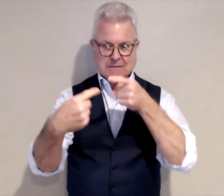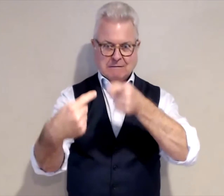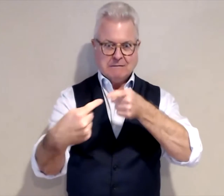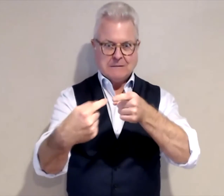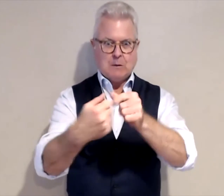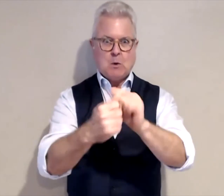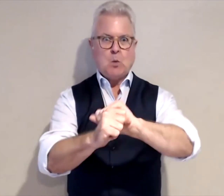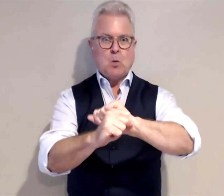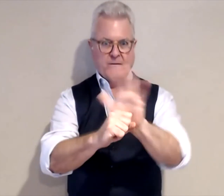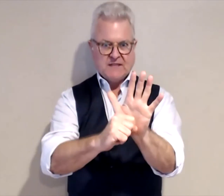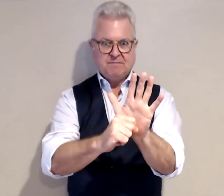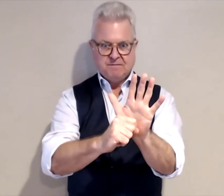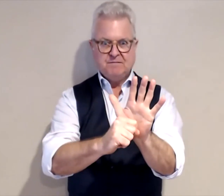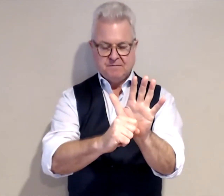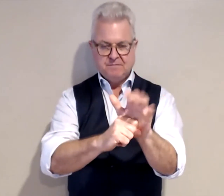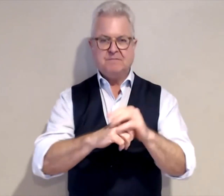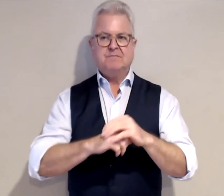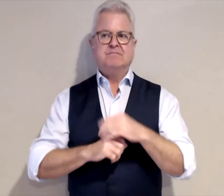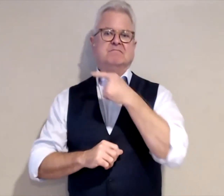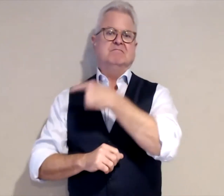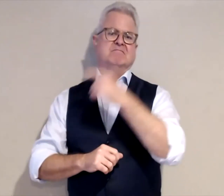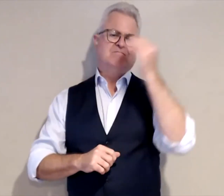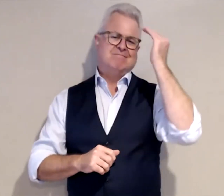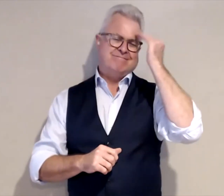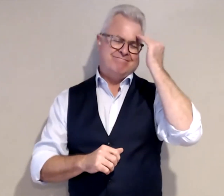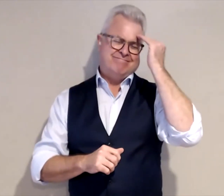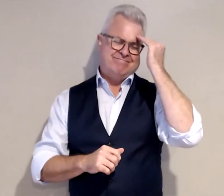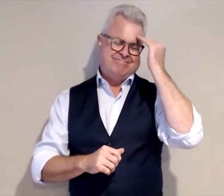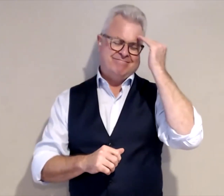all the children in school throughout the struggles with COVID.